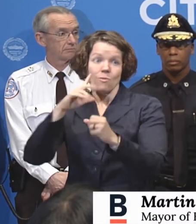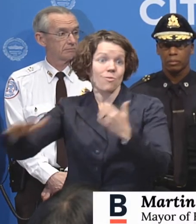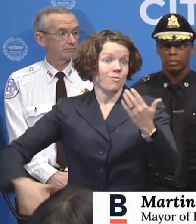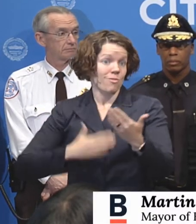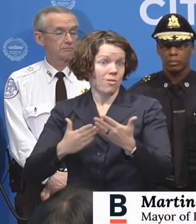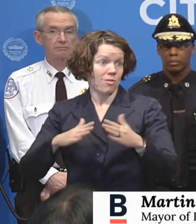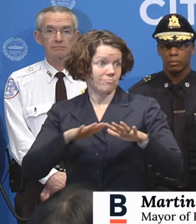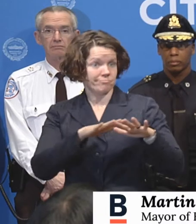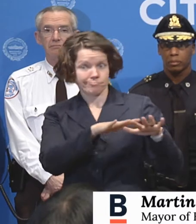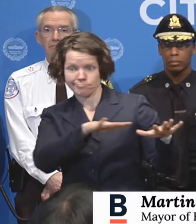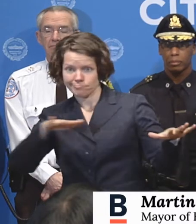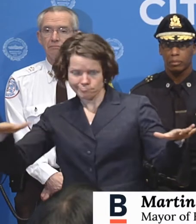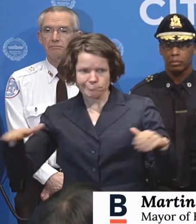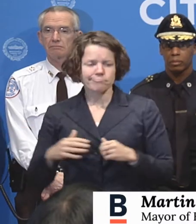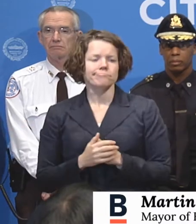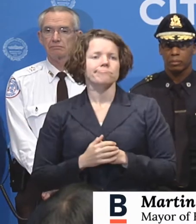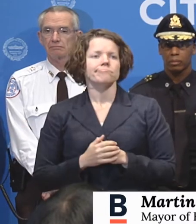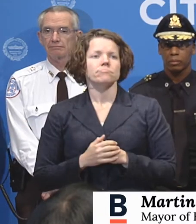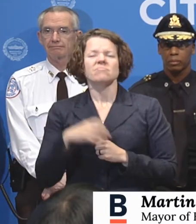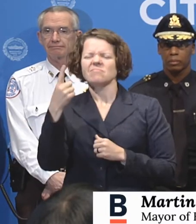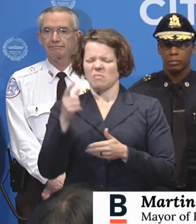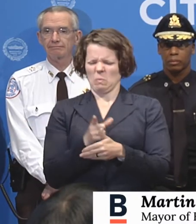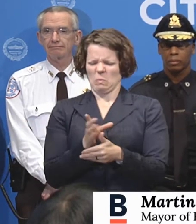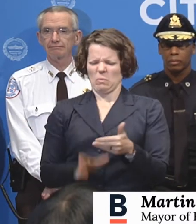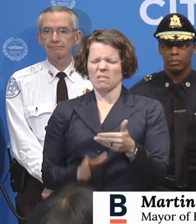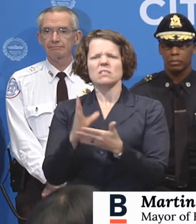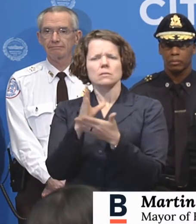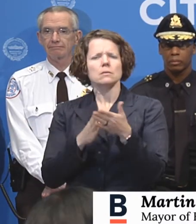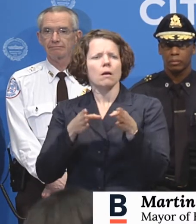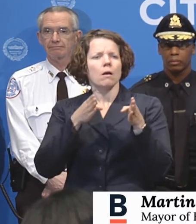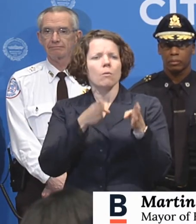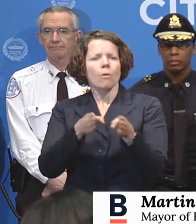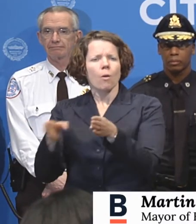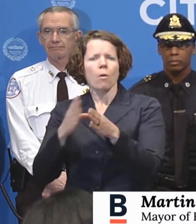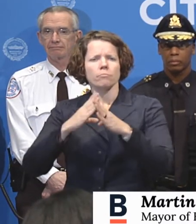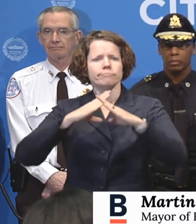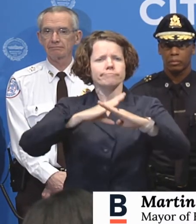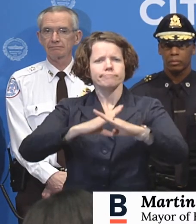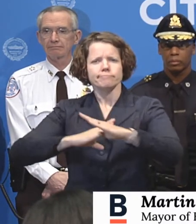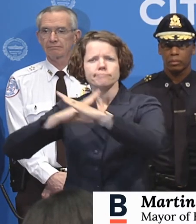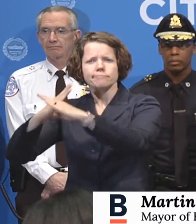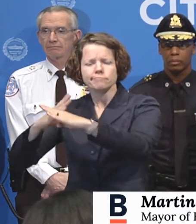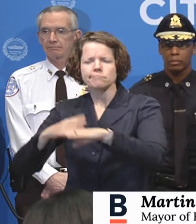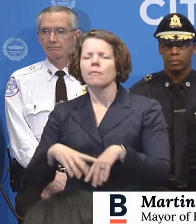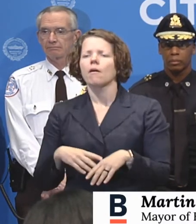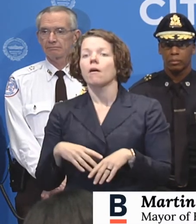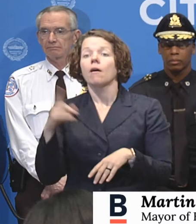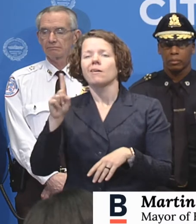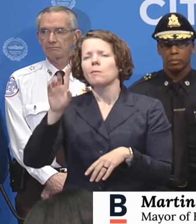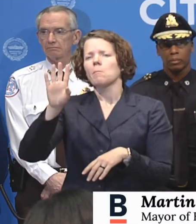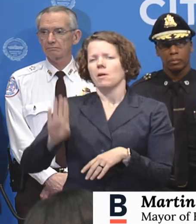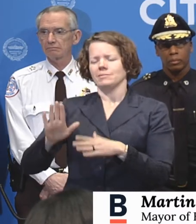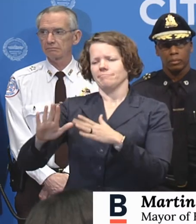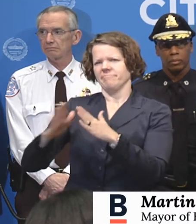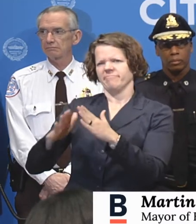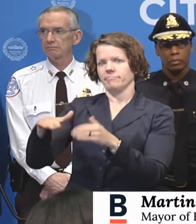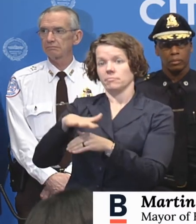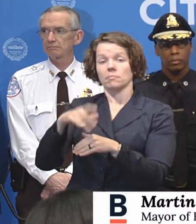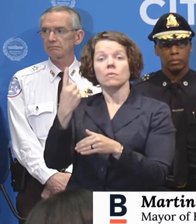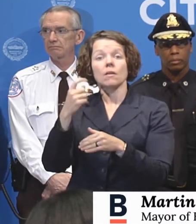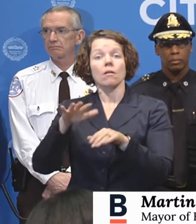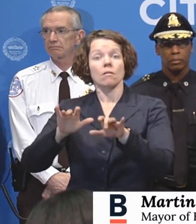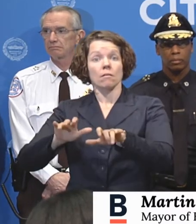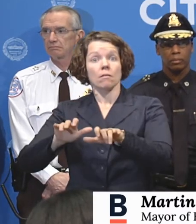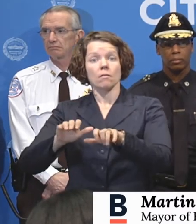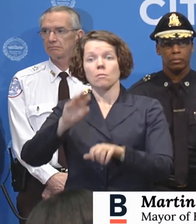Throughout the weekend, we're going to have some road closures and parking restrictions in downtown Boston. We're asking people to go to